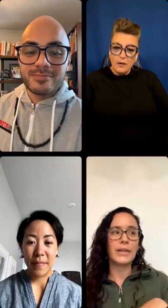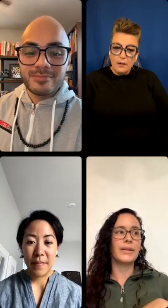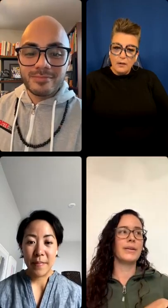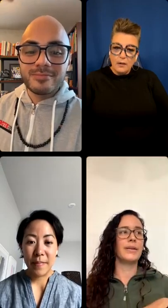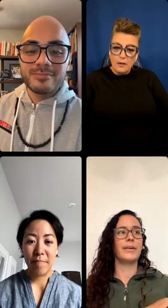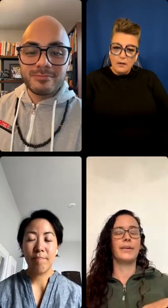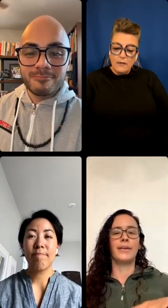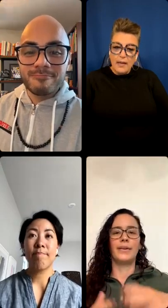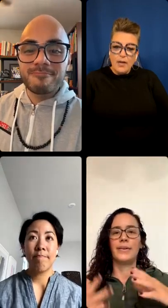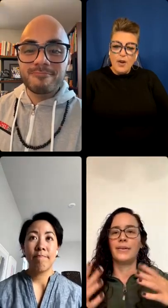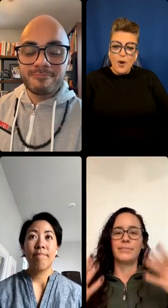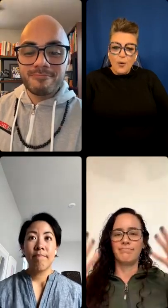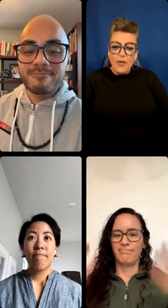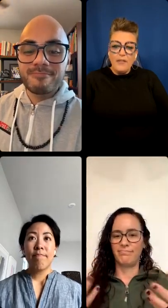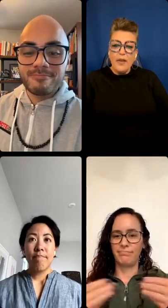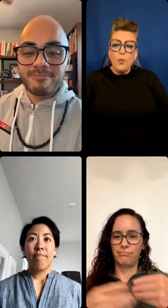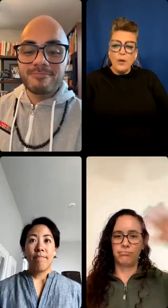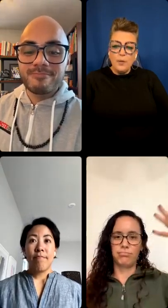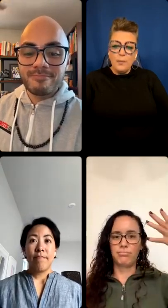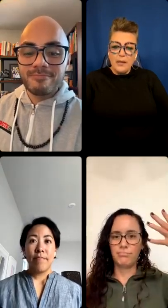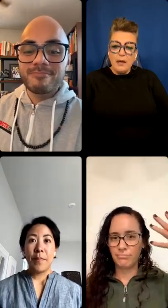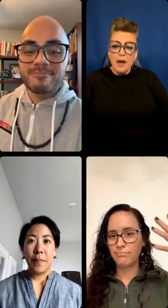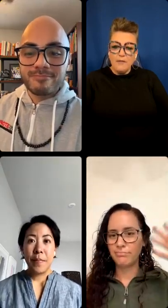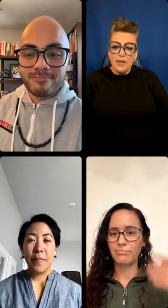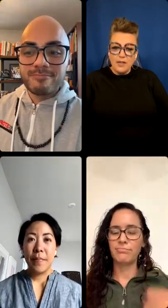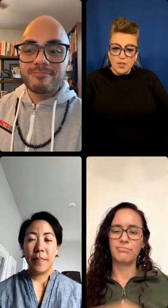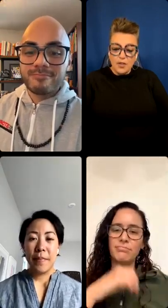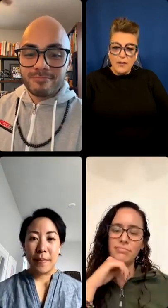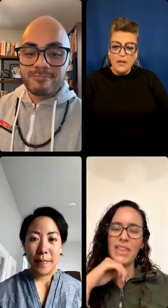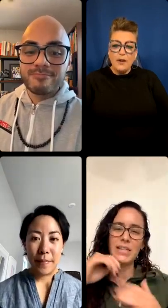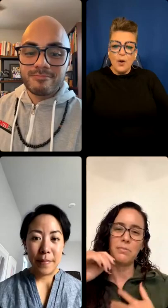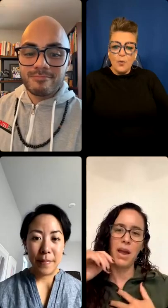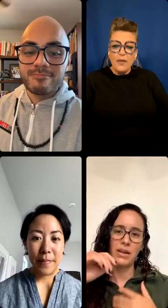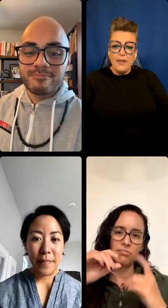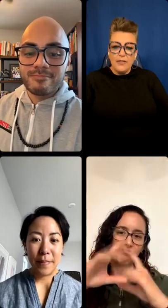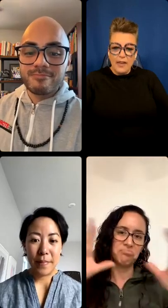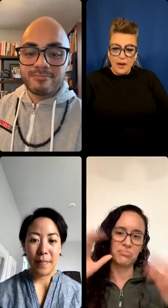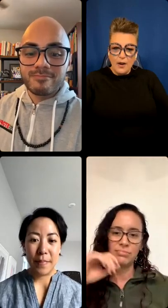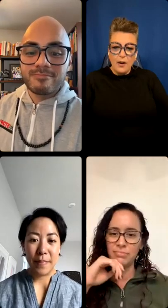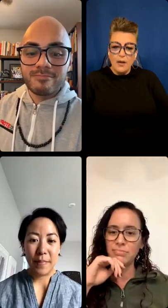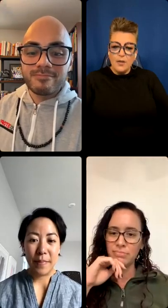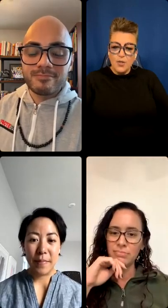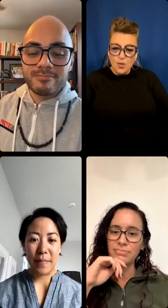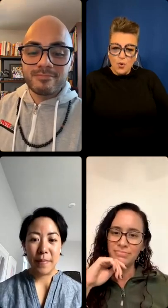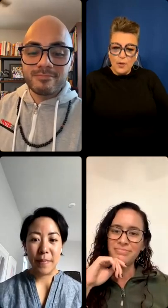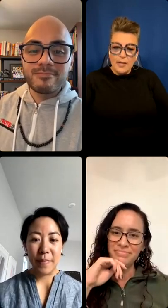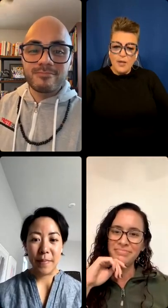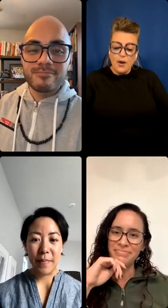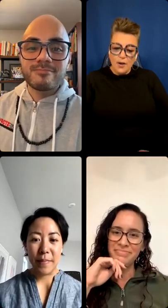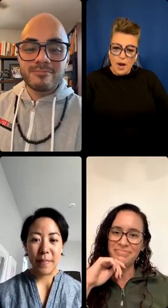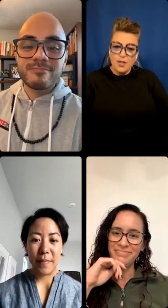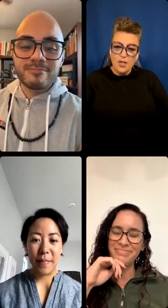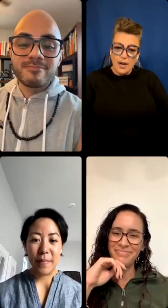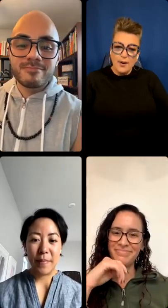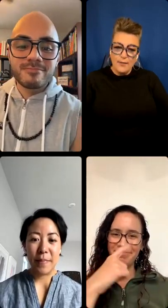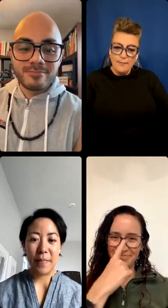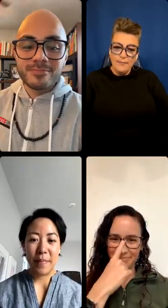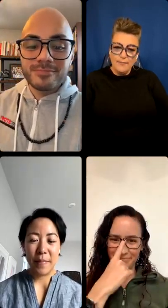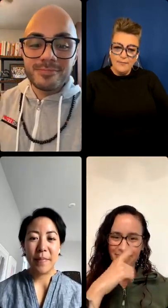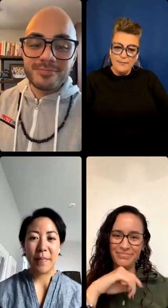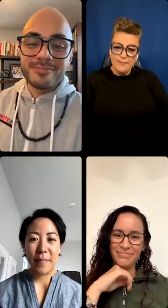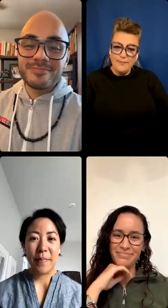provider. They know that they will be confidential. They know that their stories are not